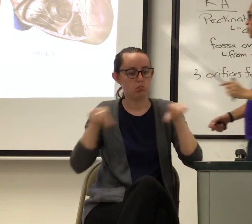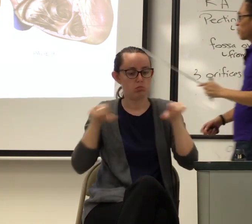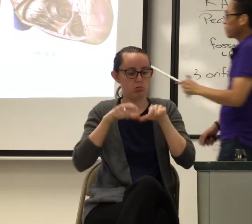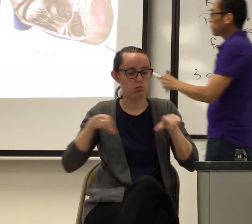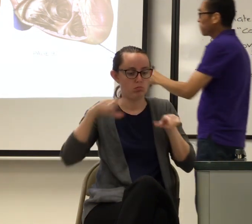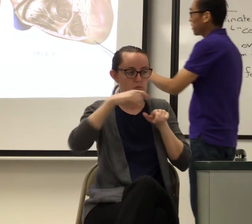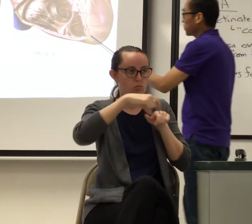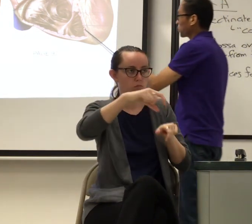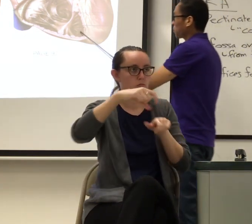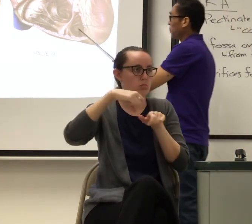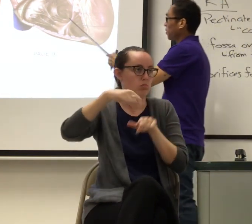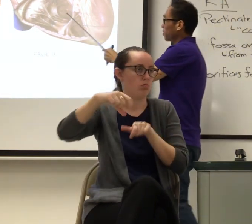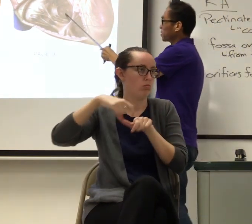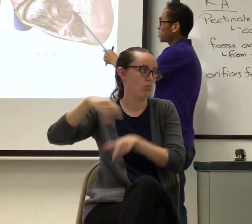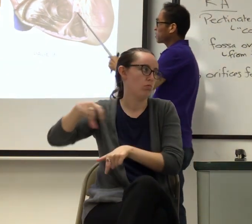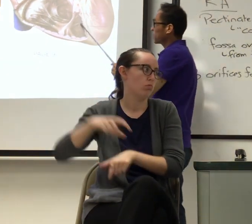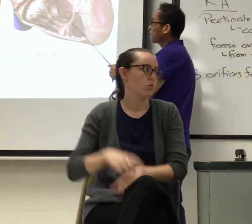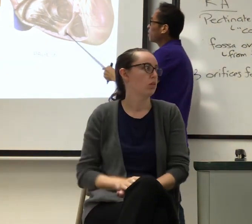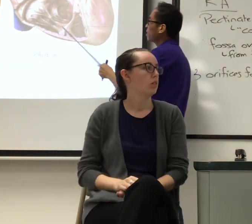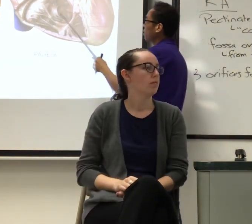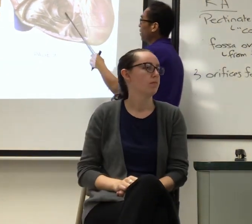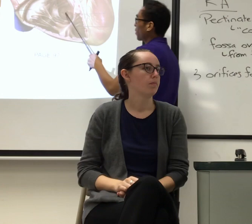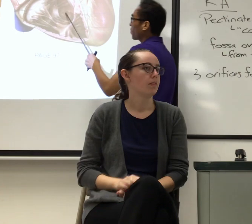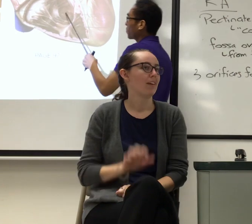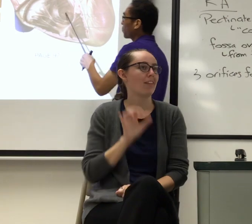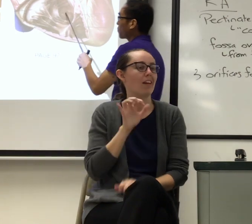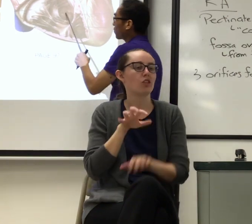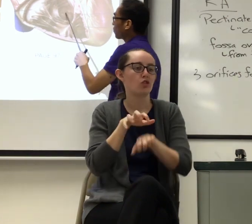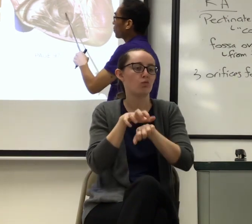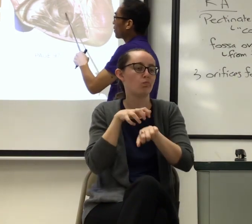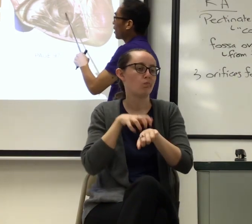It's just the rough internal appearance there.